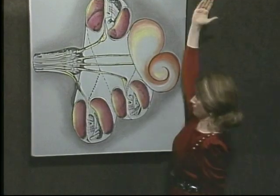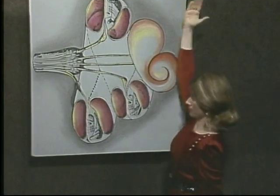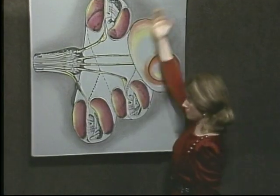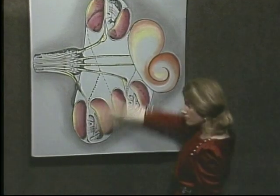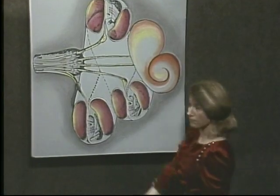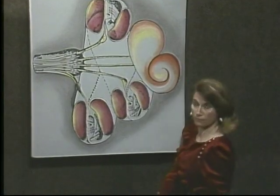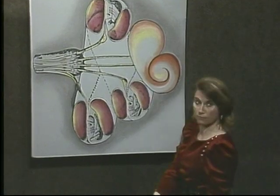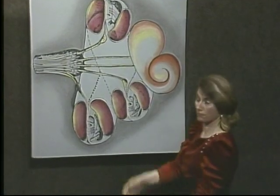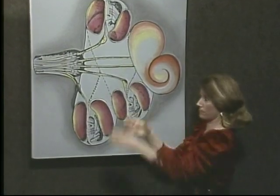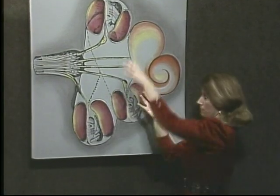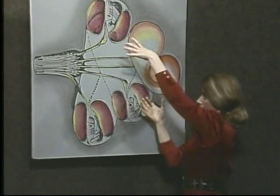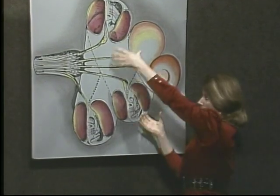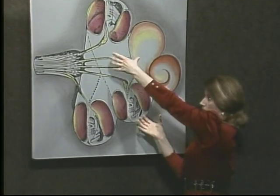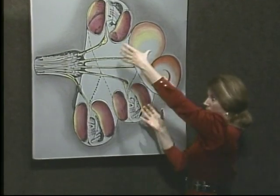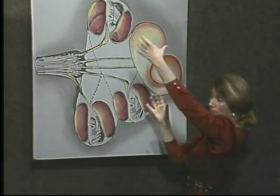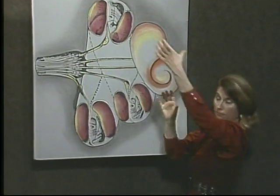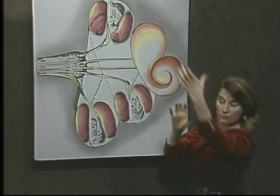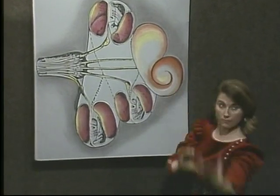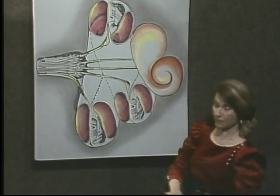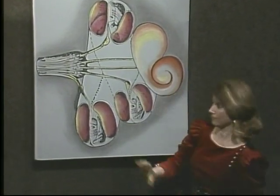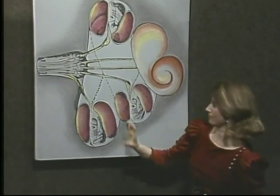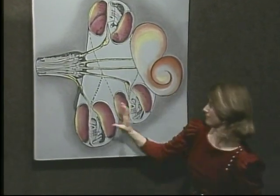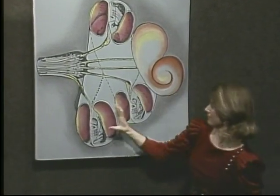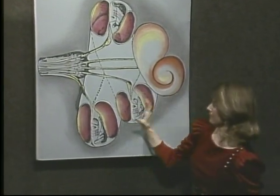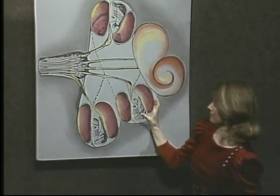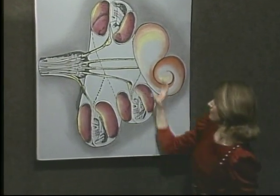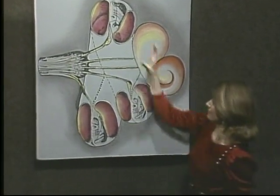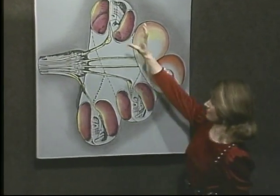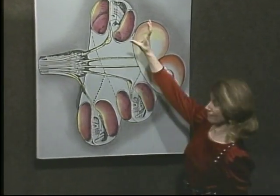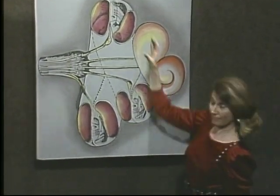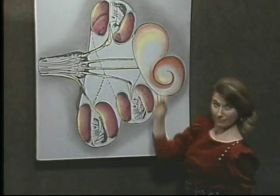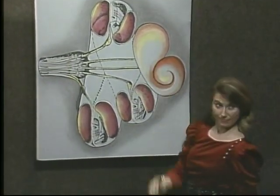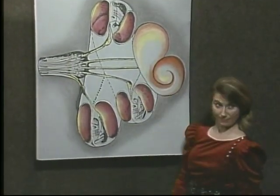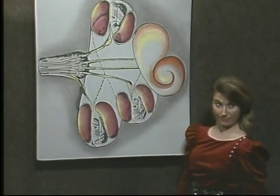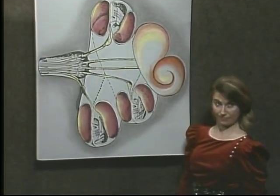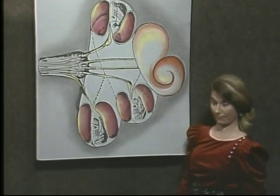cut it in half, and this is a cross-section of the cochlea.